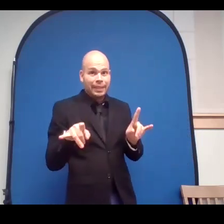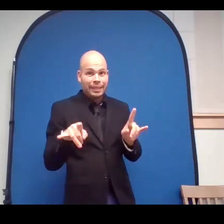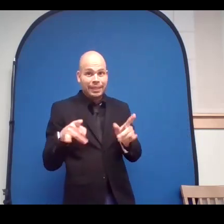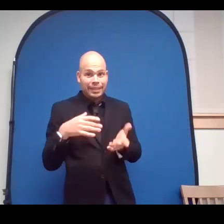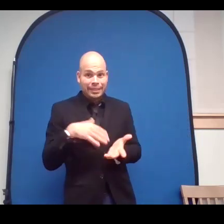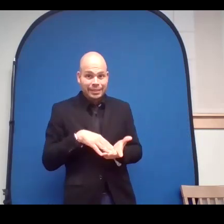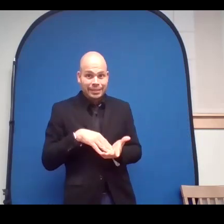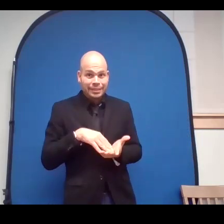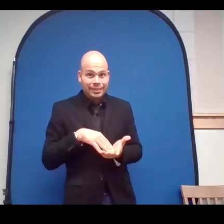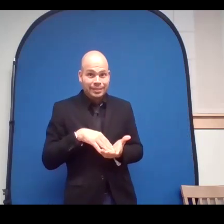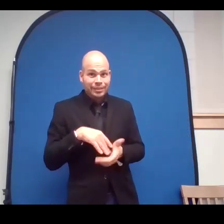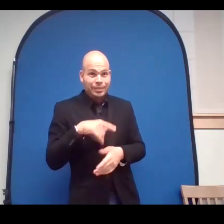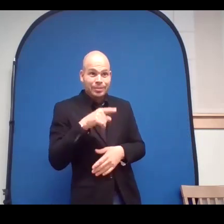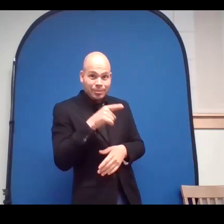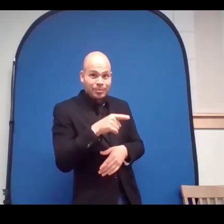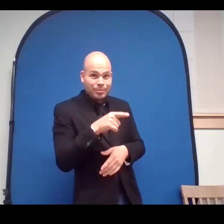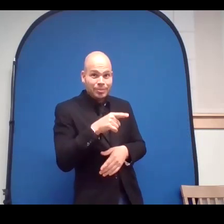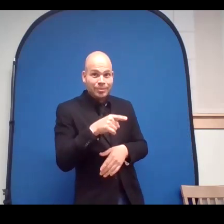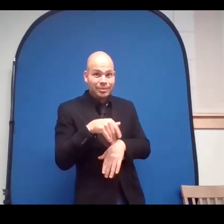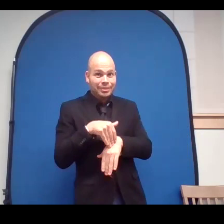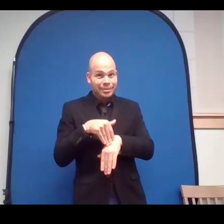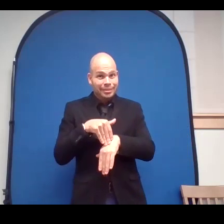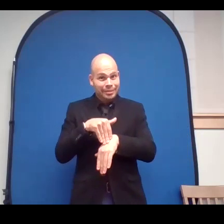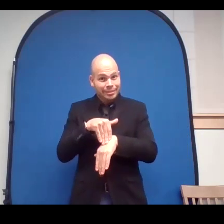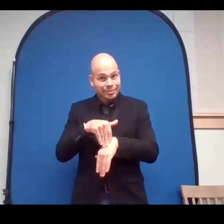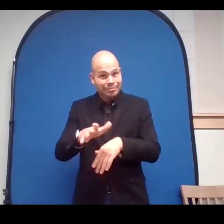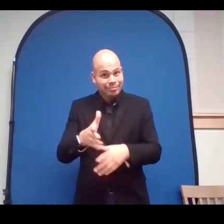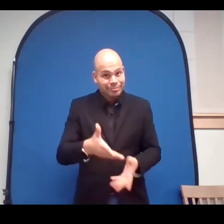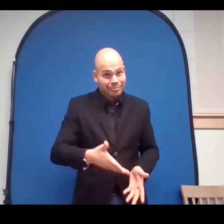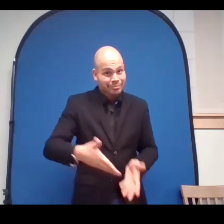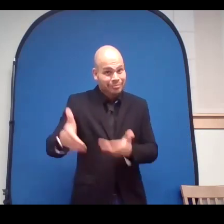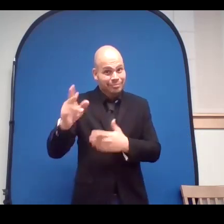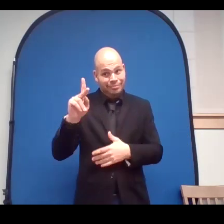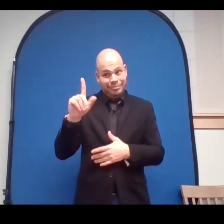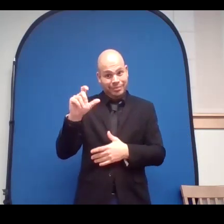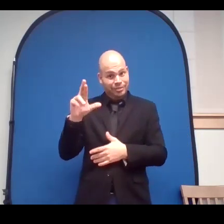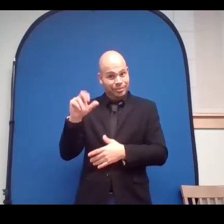to Keller. Yes, sir. With